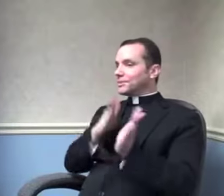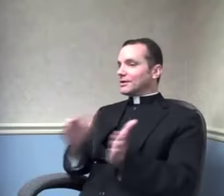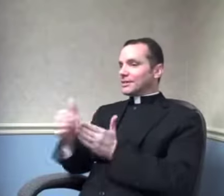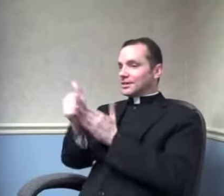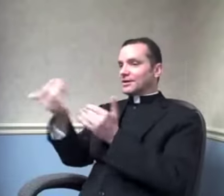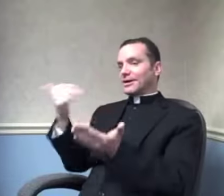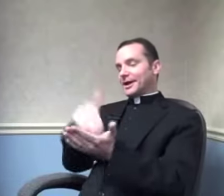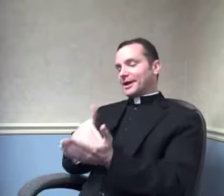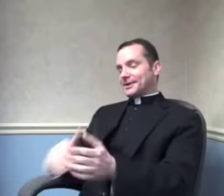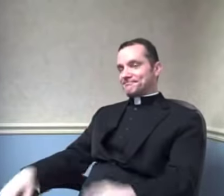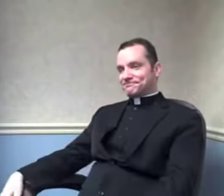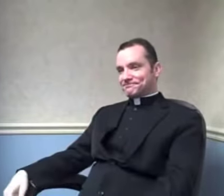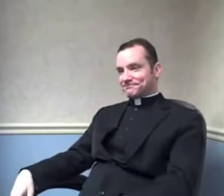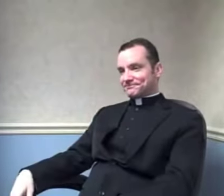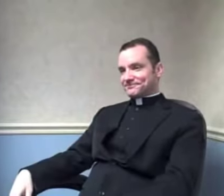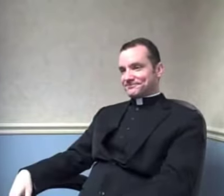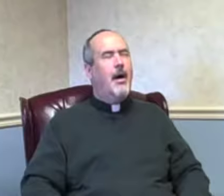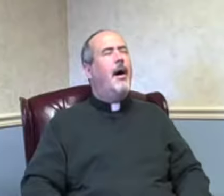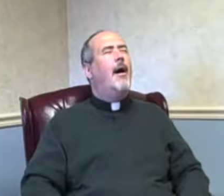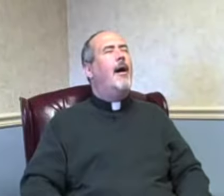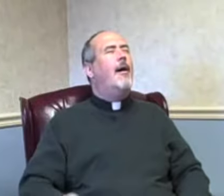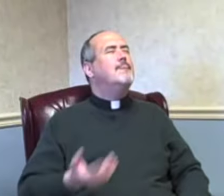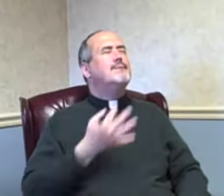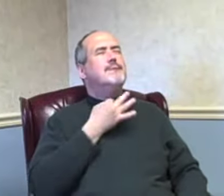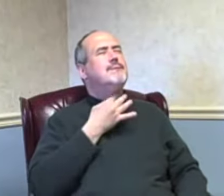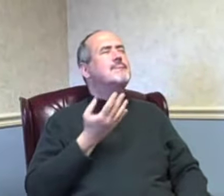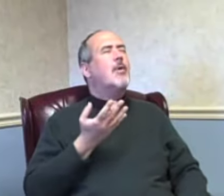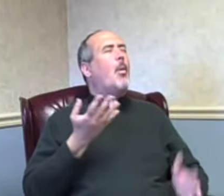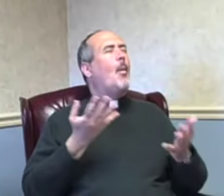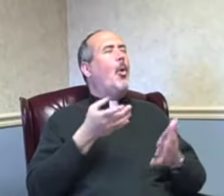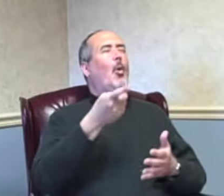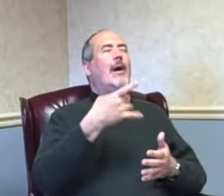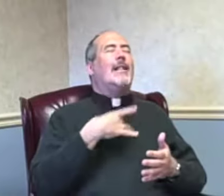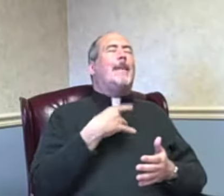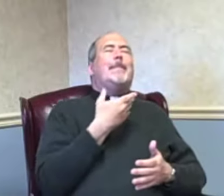So that should be a great experience, and I'm excited to be able to lead that one.